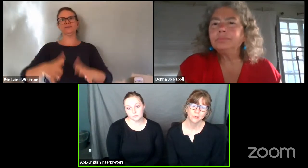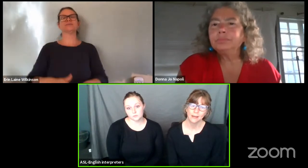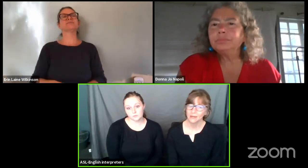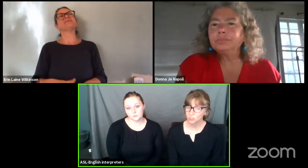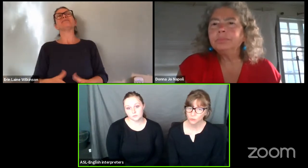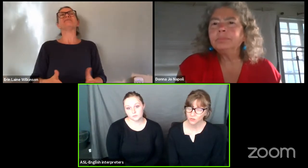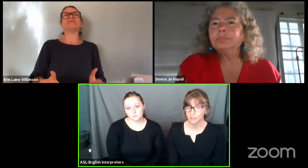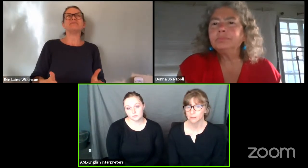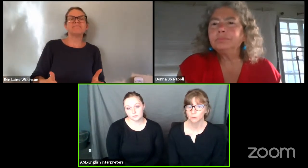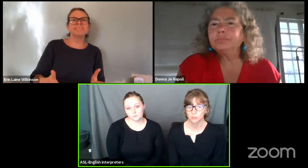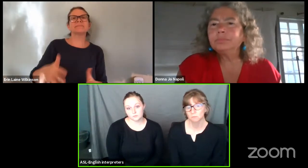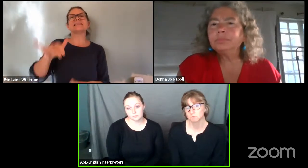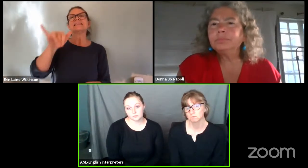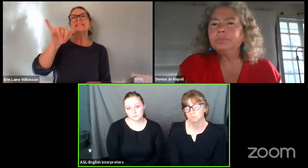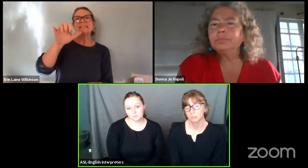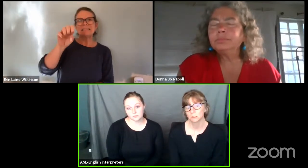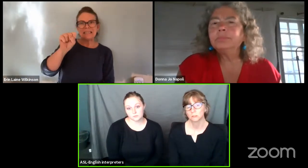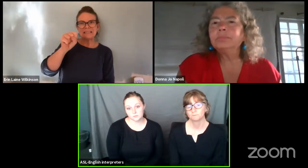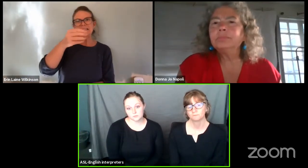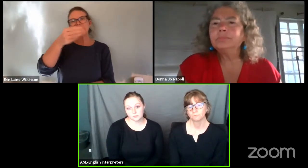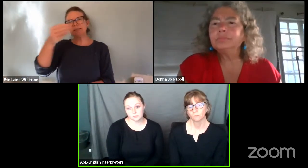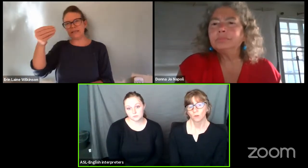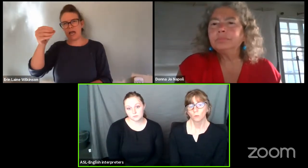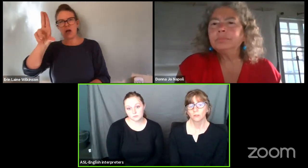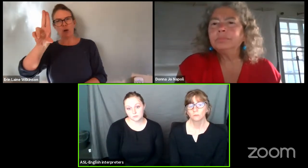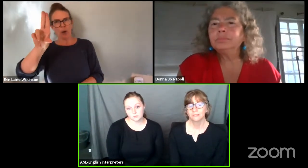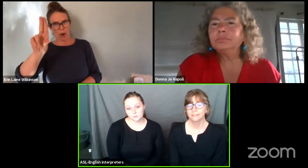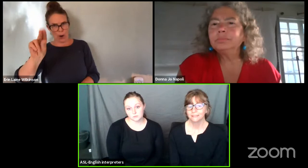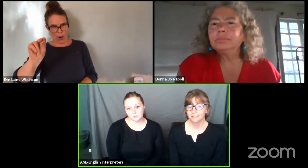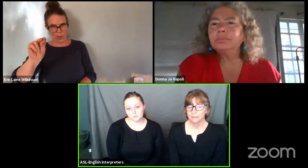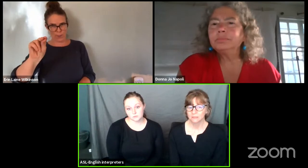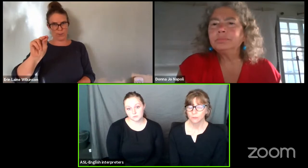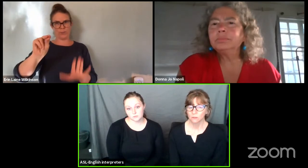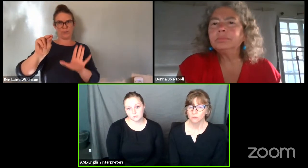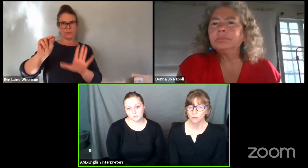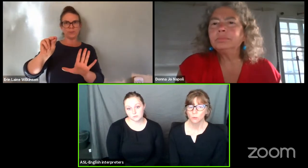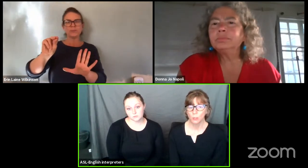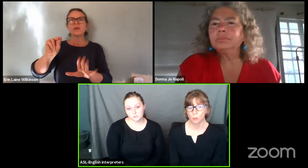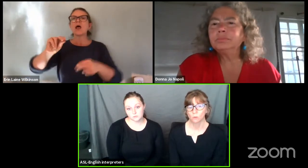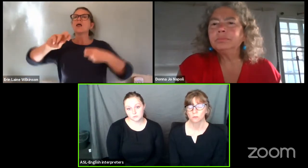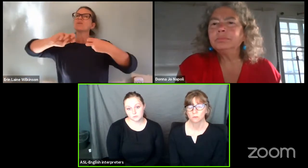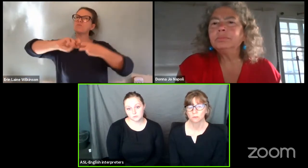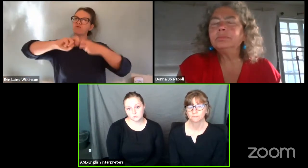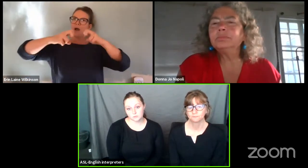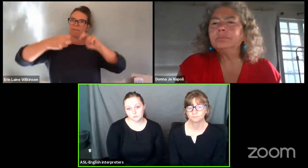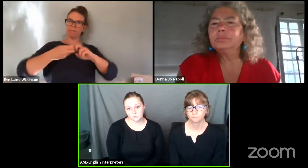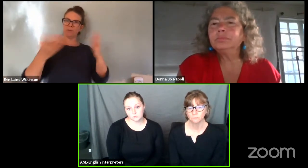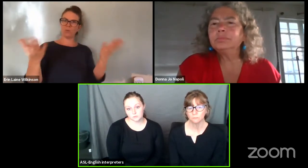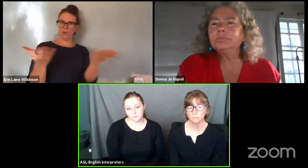so-called national sign language. Well, yes, but also no.